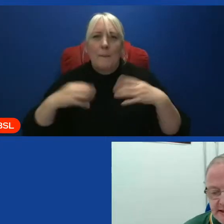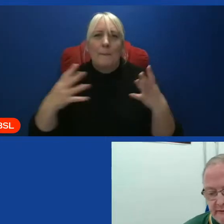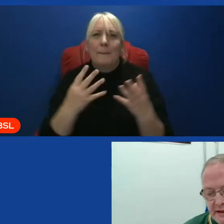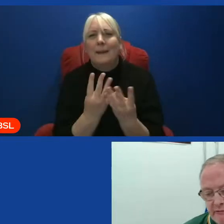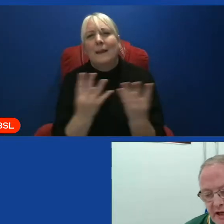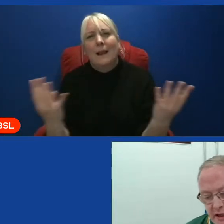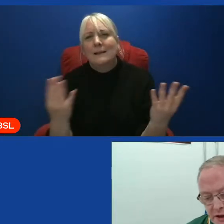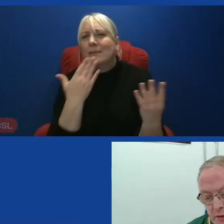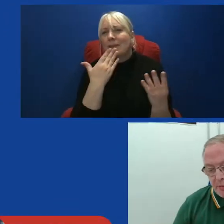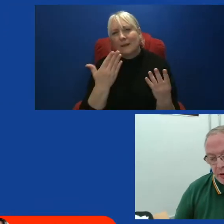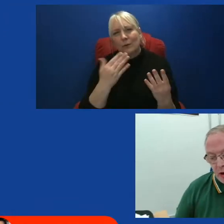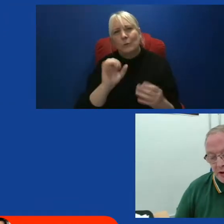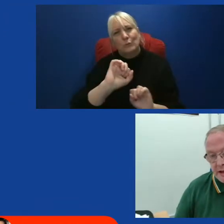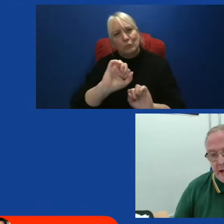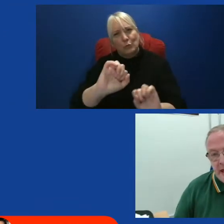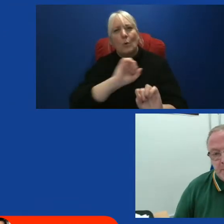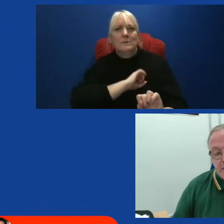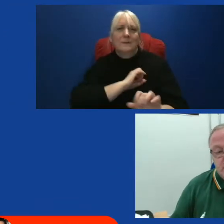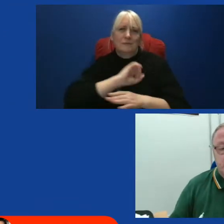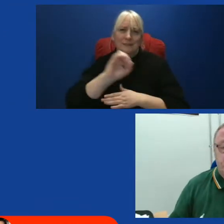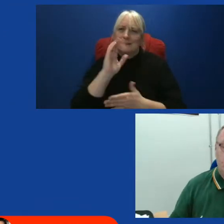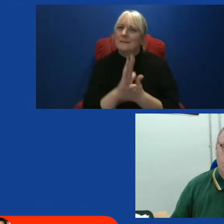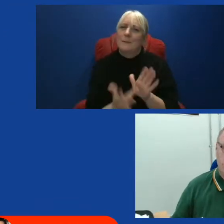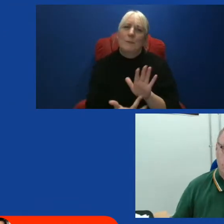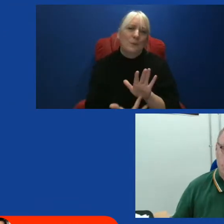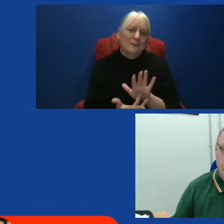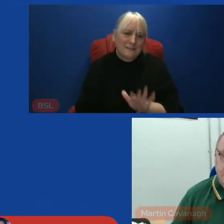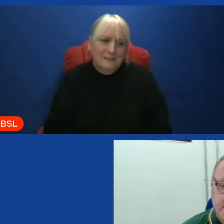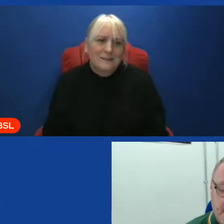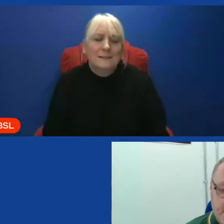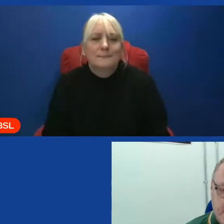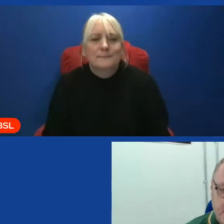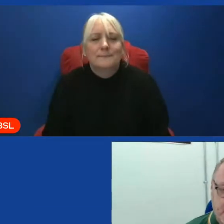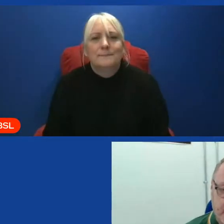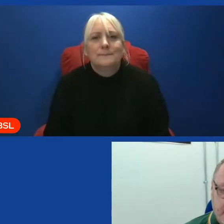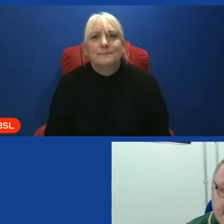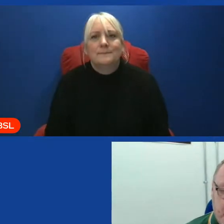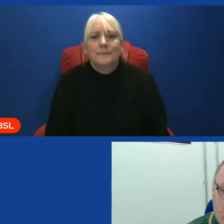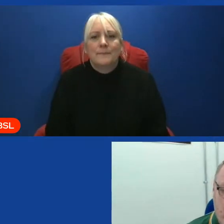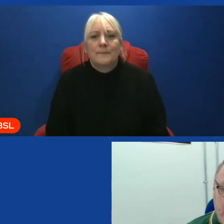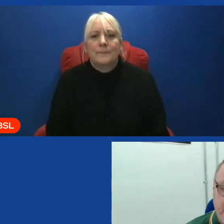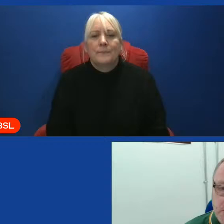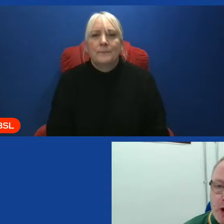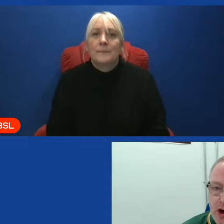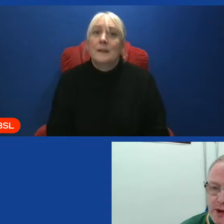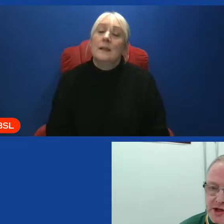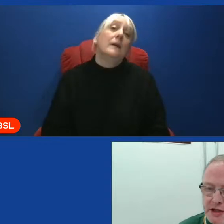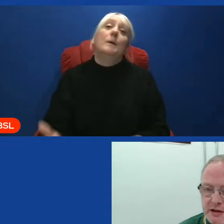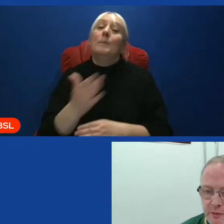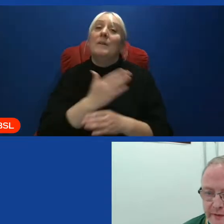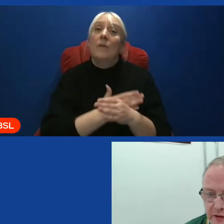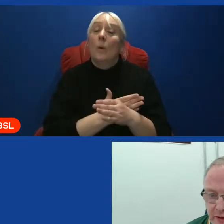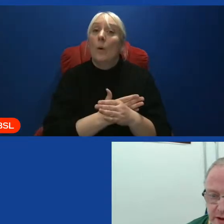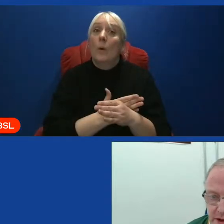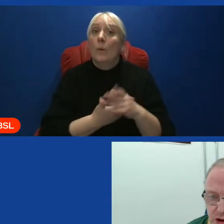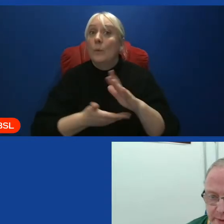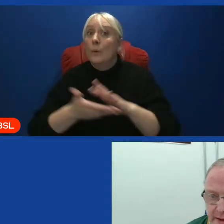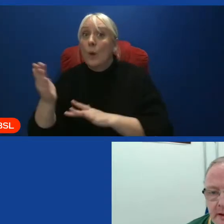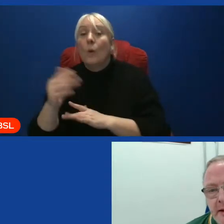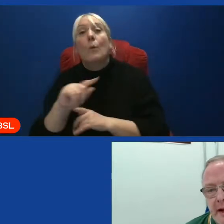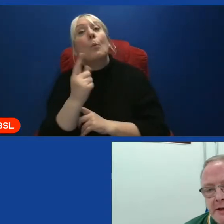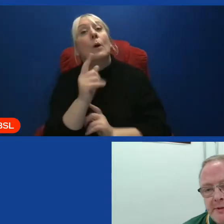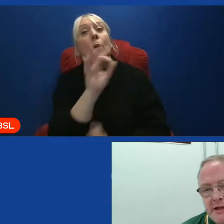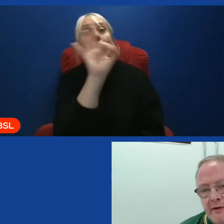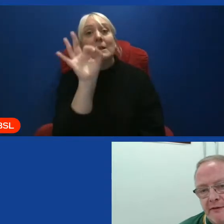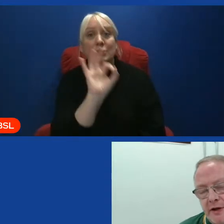that solidarity really is so important. We just, before we actually sort of let you go, there's just one question that we've got that's come